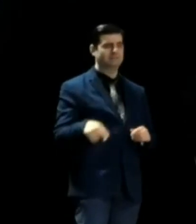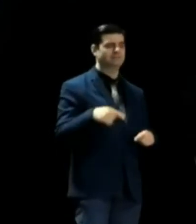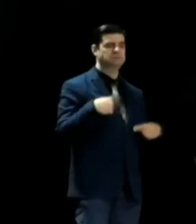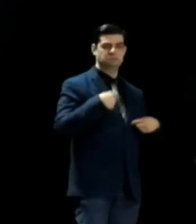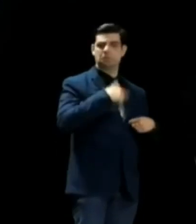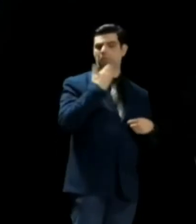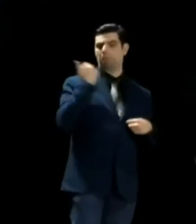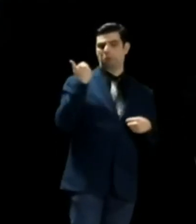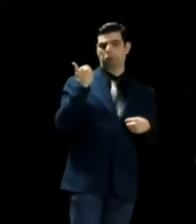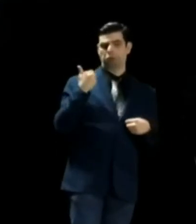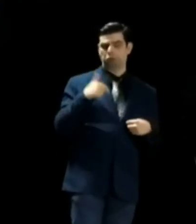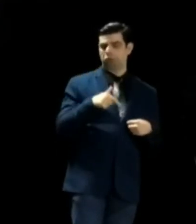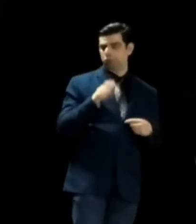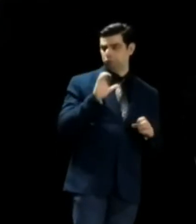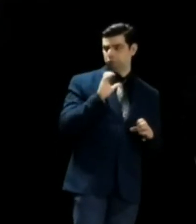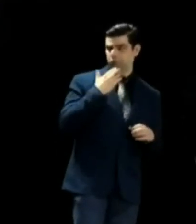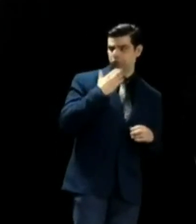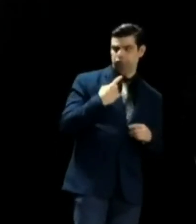needs to be coming down.